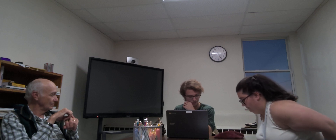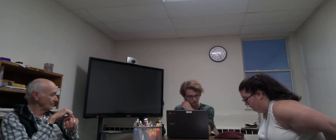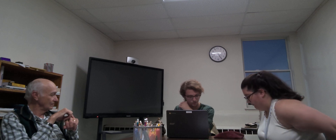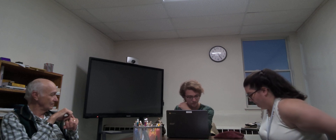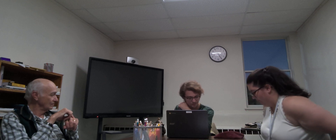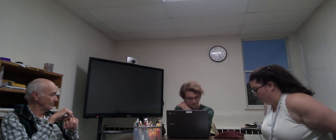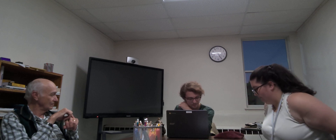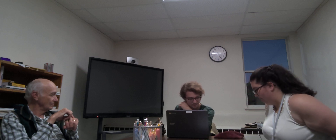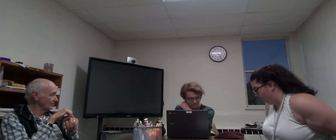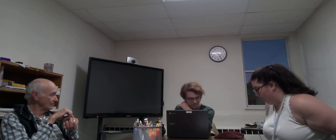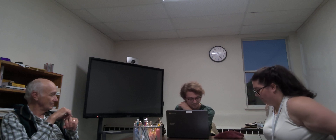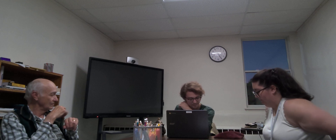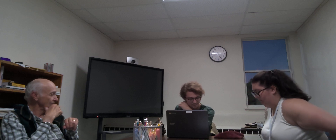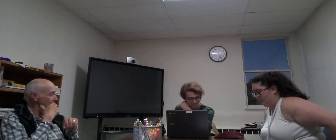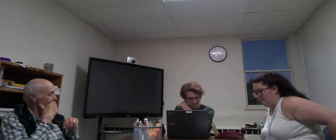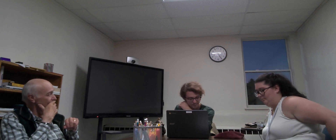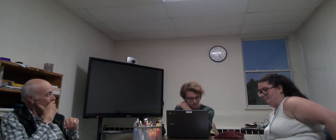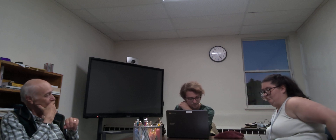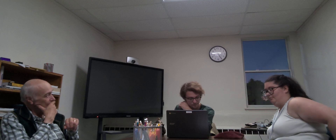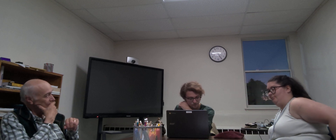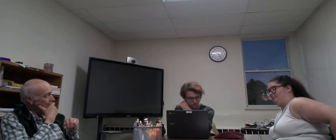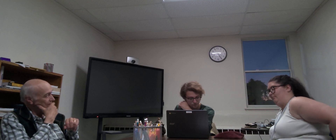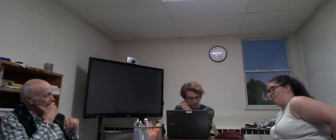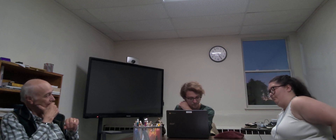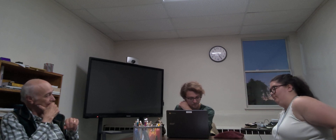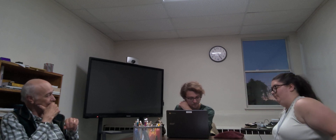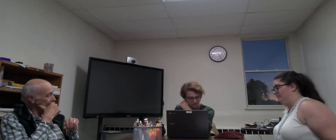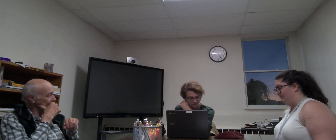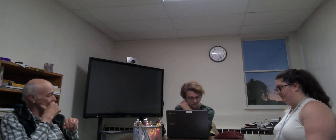No. Give me just one moment.